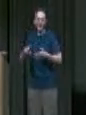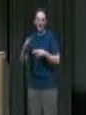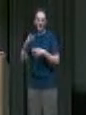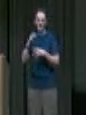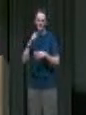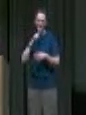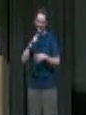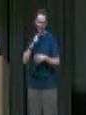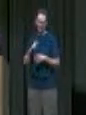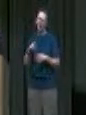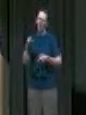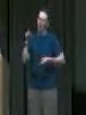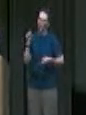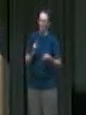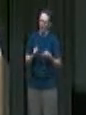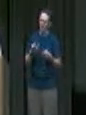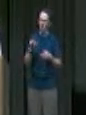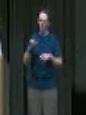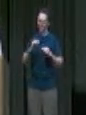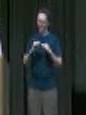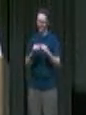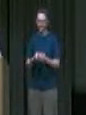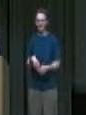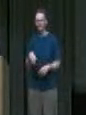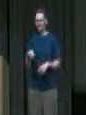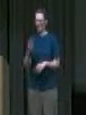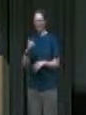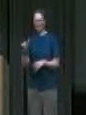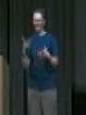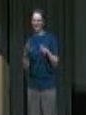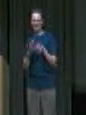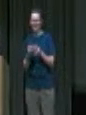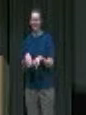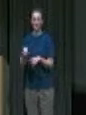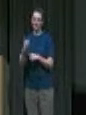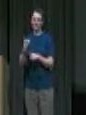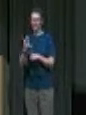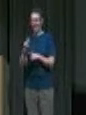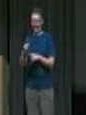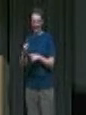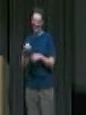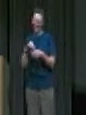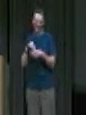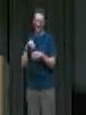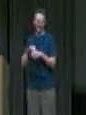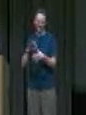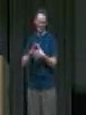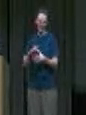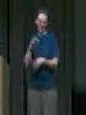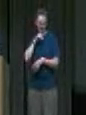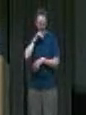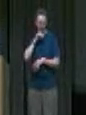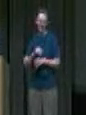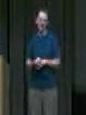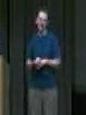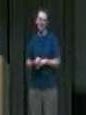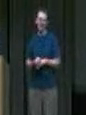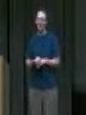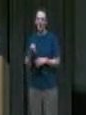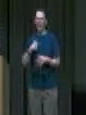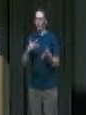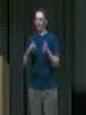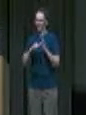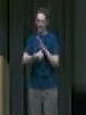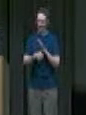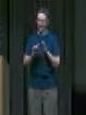so something that Bill had mentioned, he said the ick, I think, within the material. So I want to emphasize this